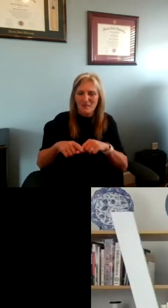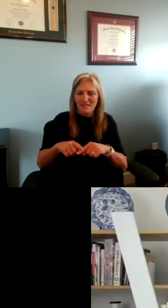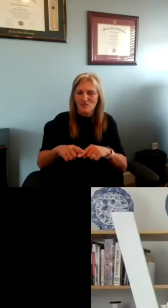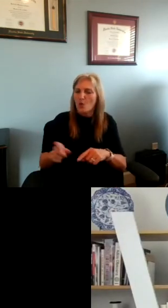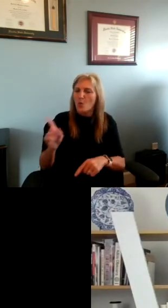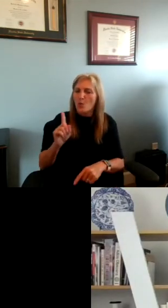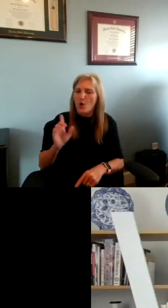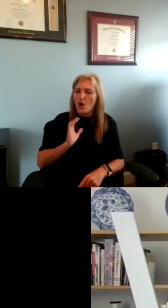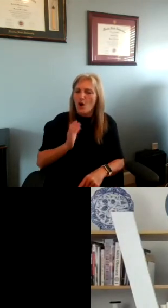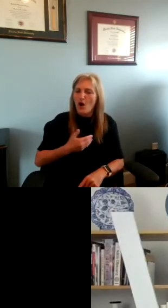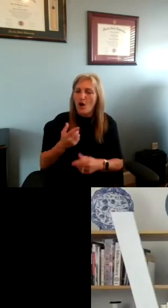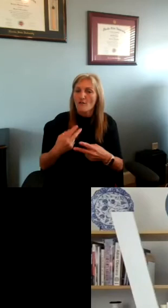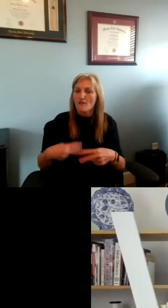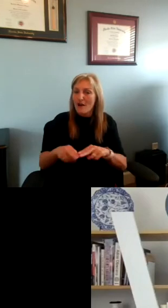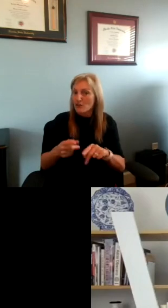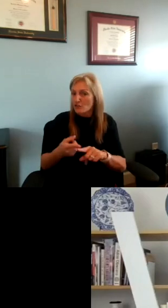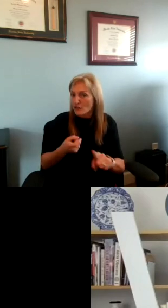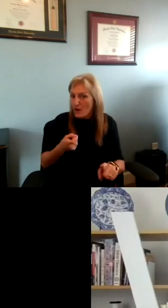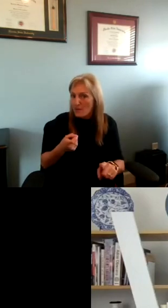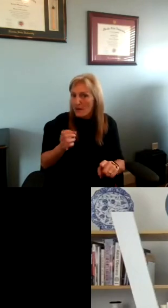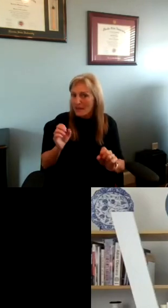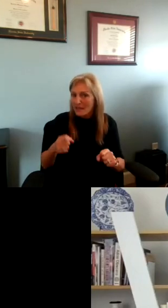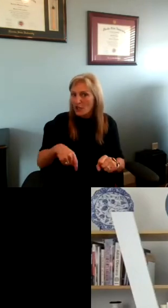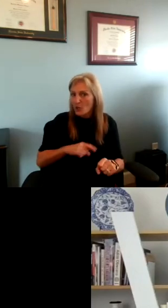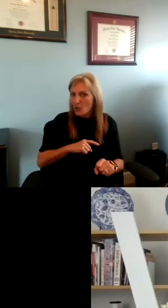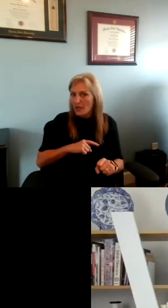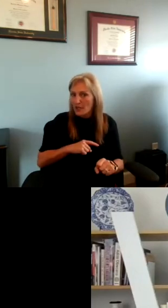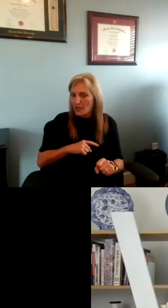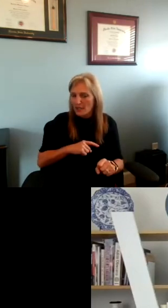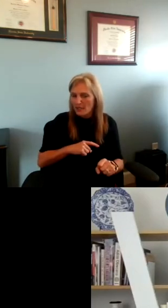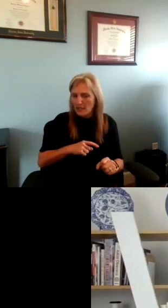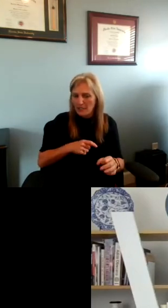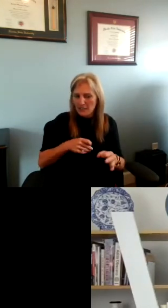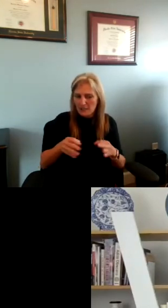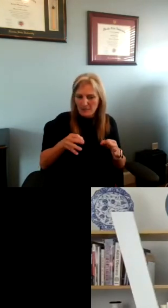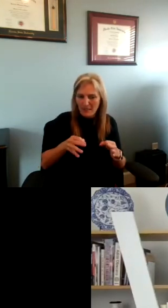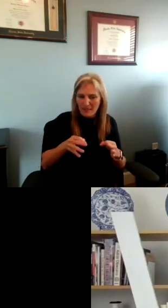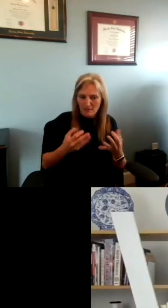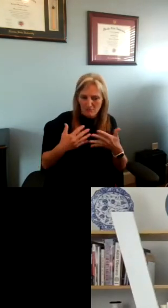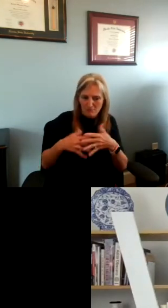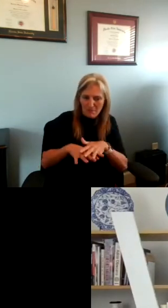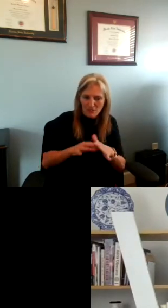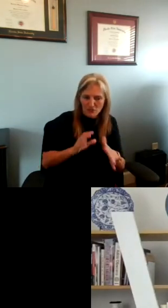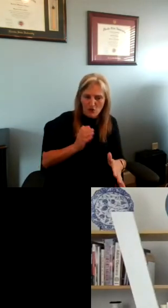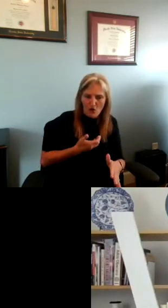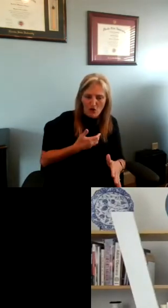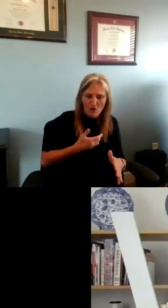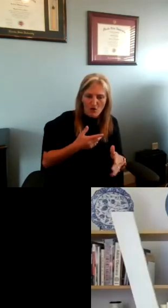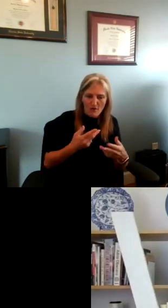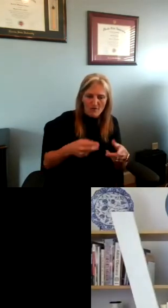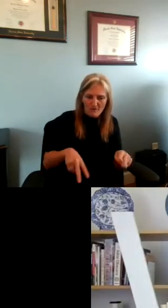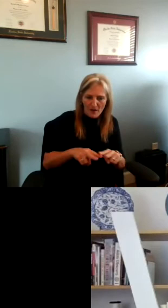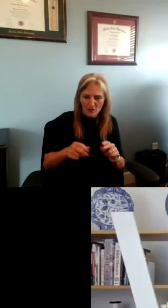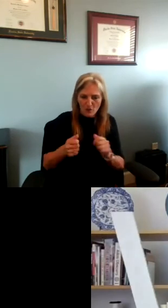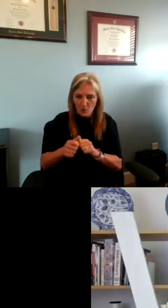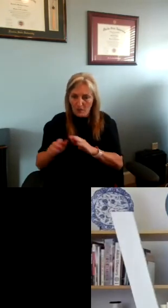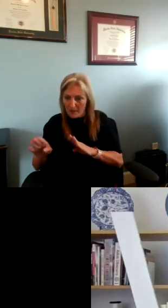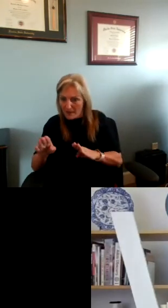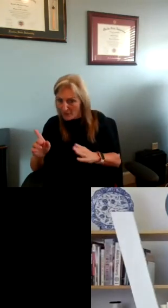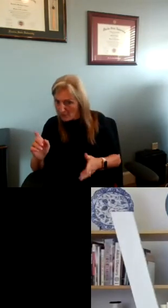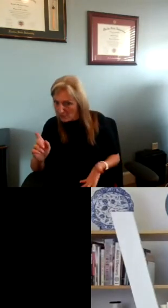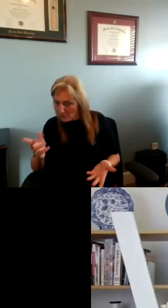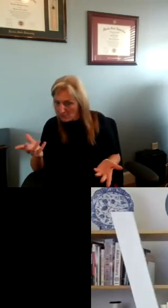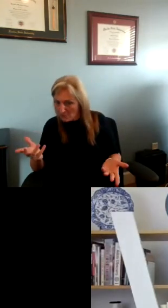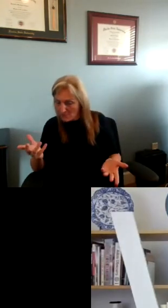whether or not we can reckon our values with our behavior. And so it's a question that, you know,